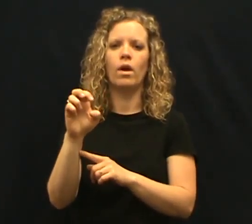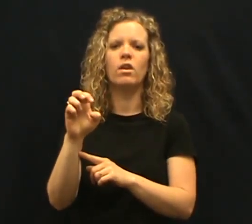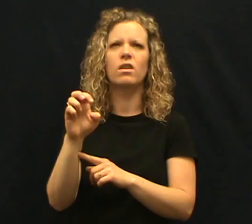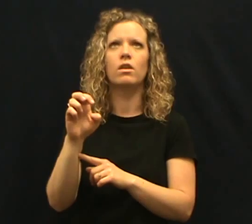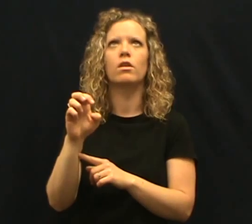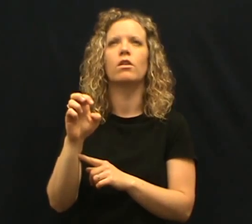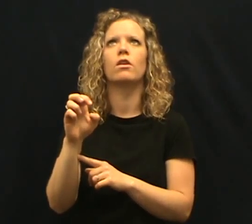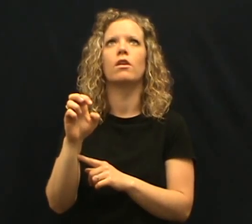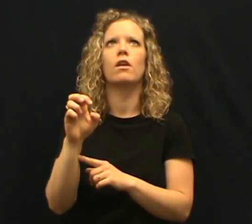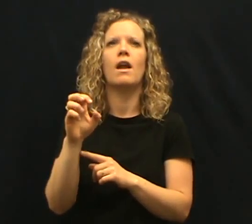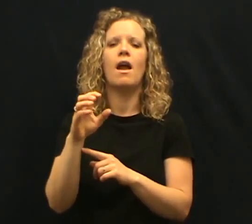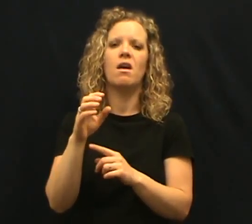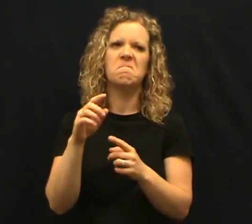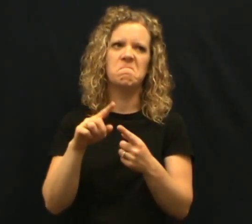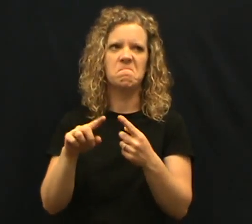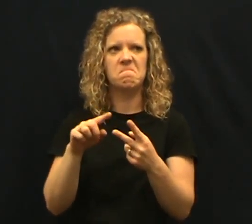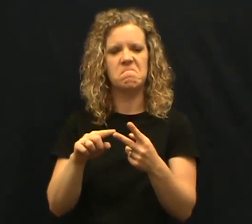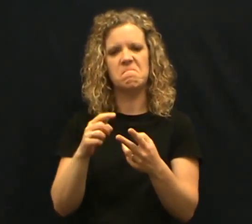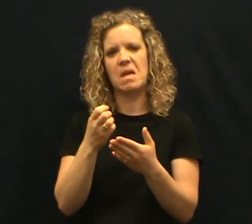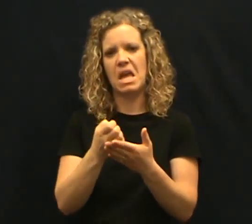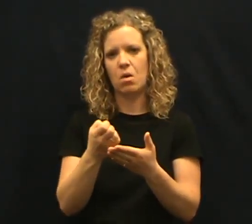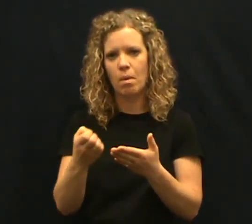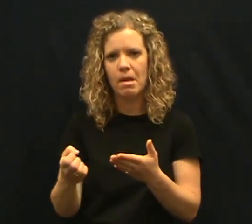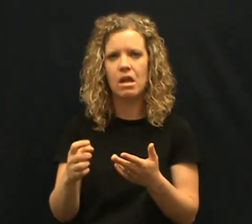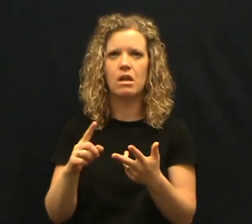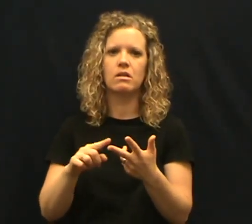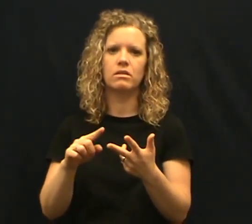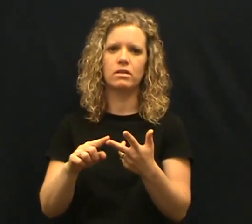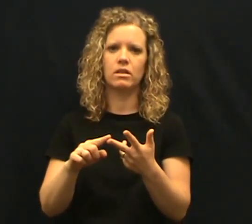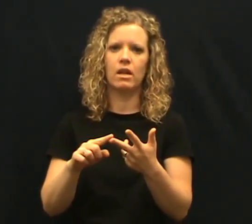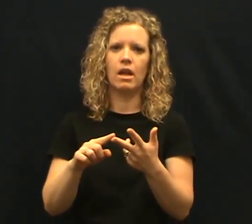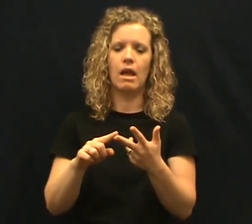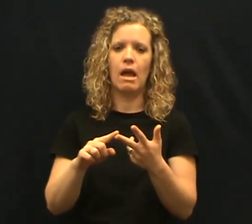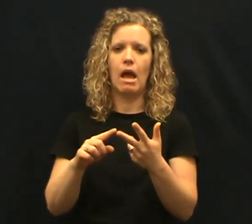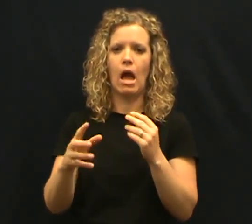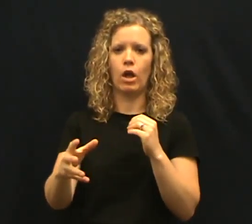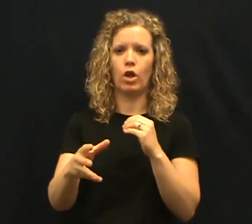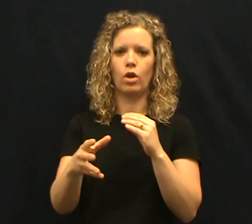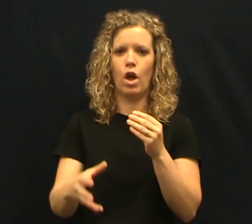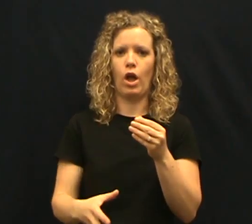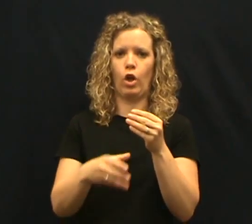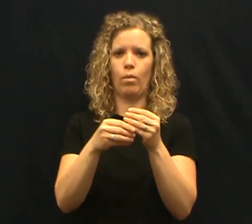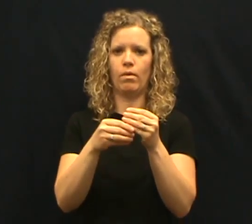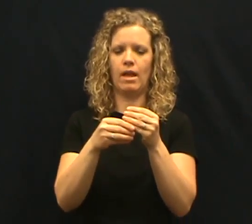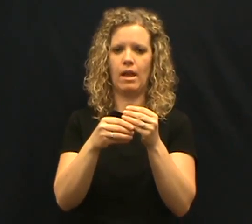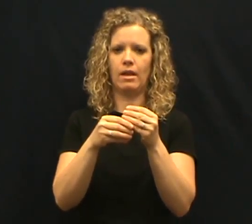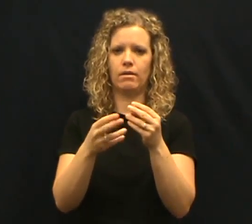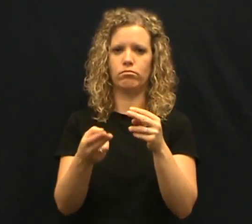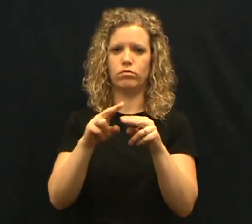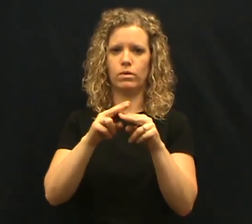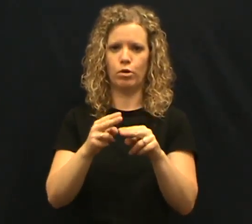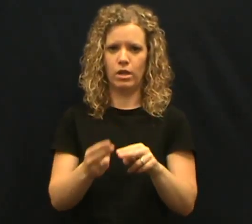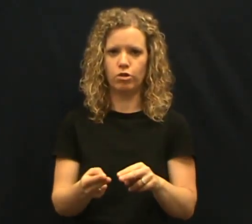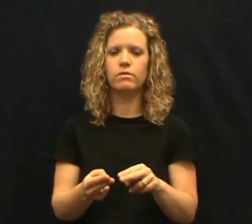and equipment and accumulated depreciation. What we're going to do here is, if we